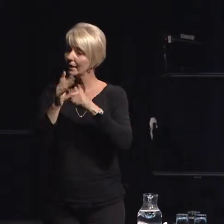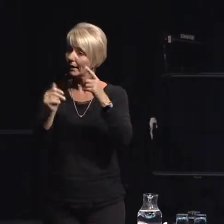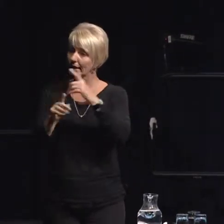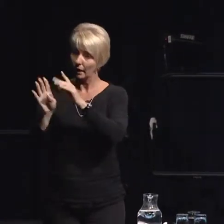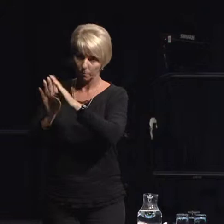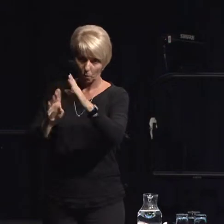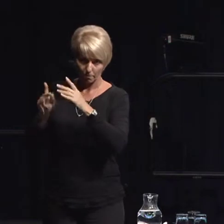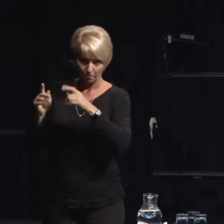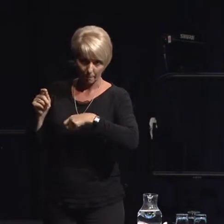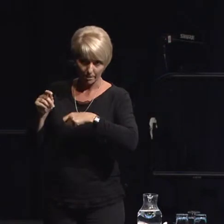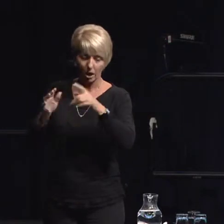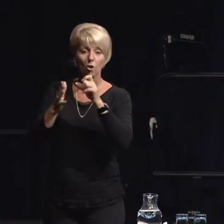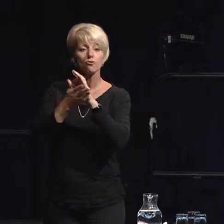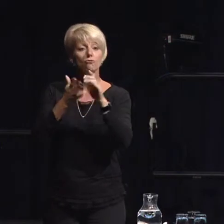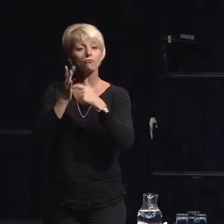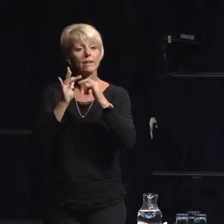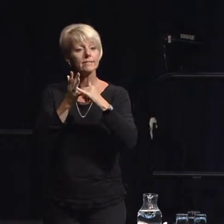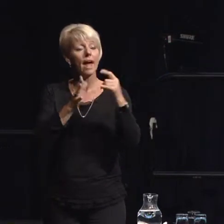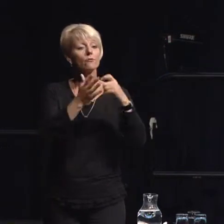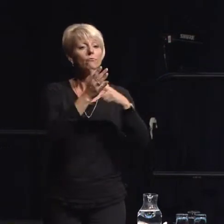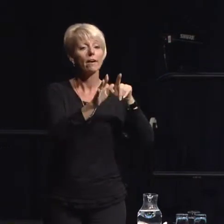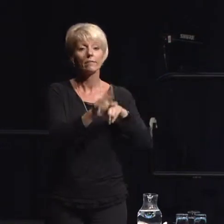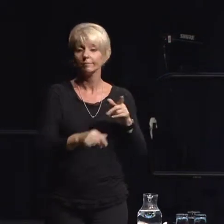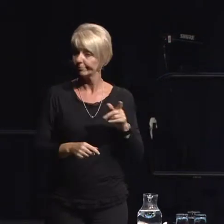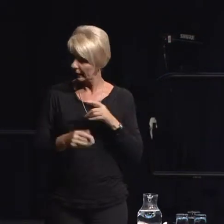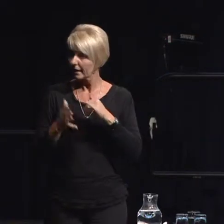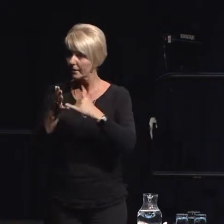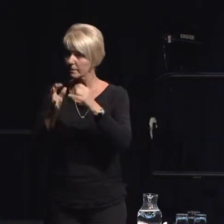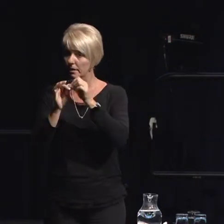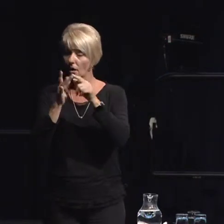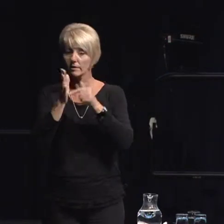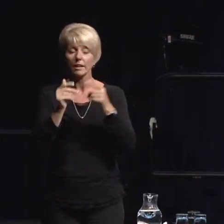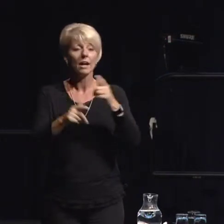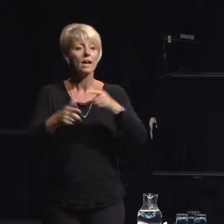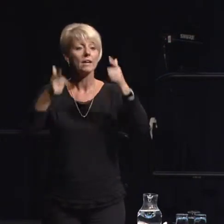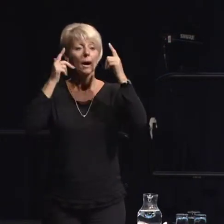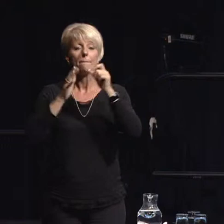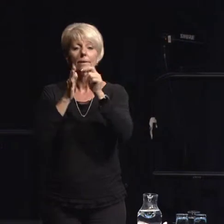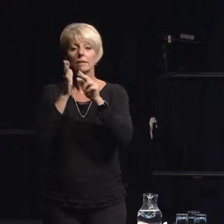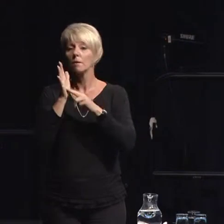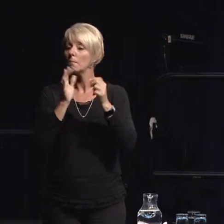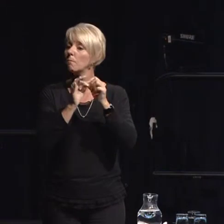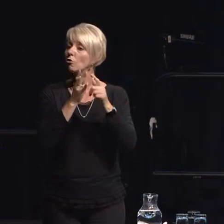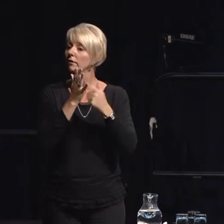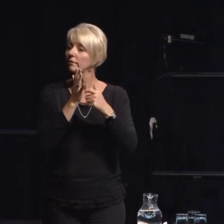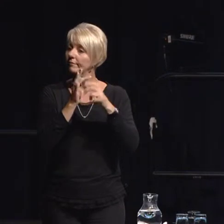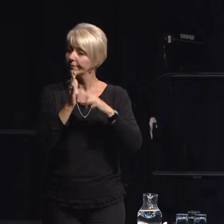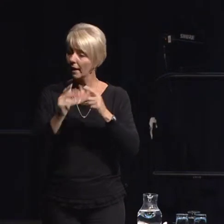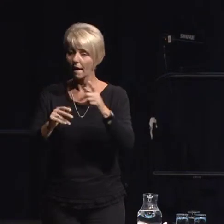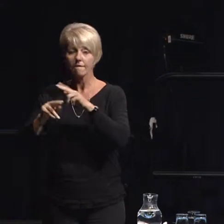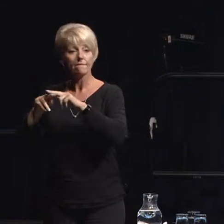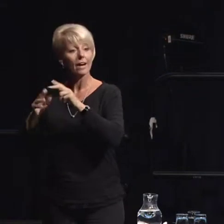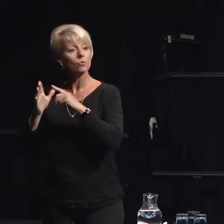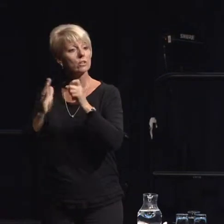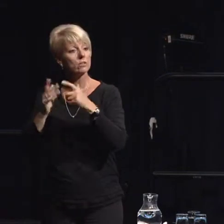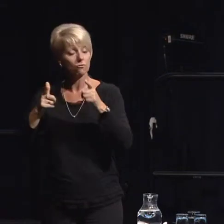Technology, Chris Burgess and Ray Heffernan, Southbank Institute Chief Executive, Dr. Pim Boren, faculty directors, teachers,